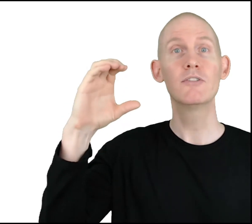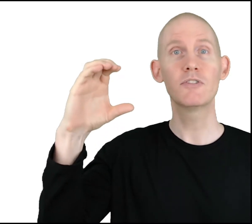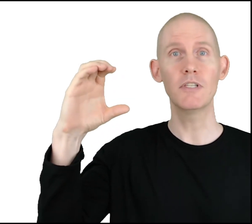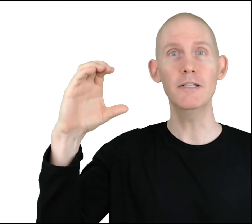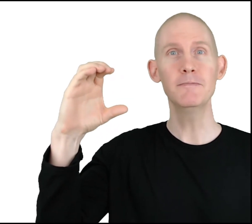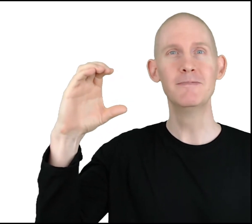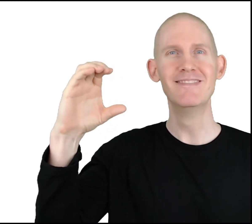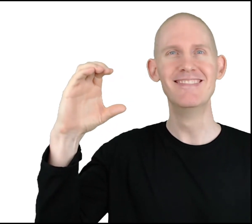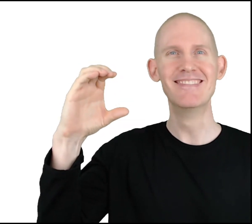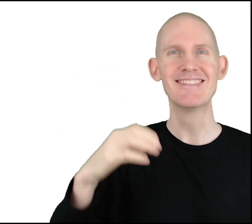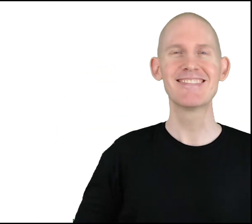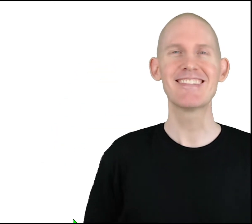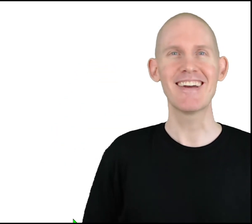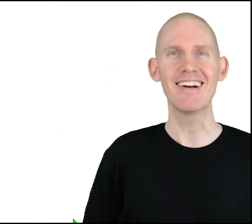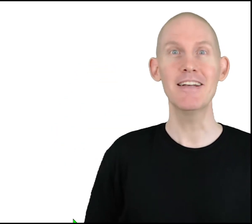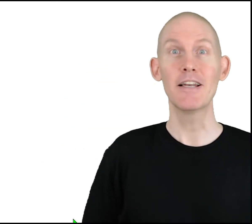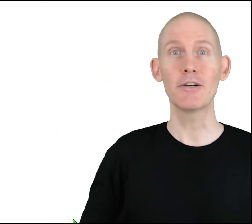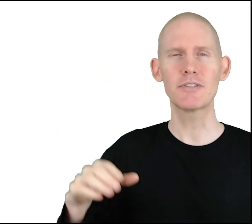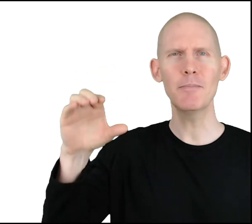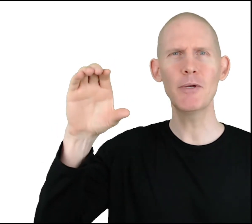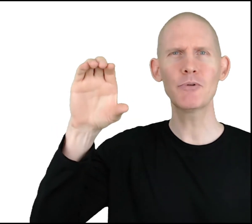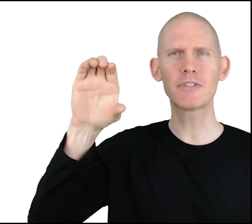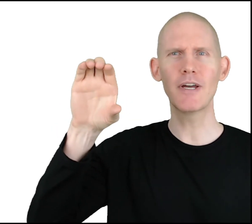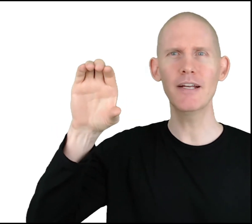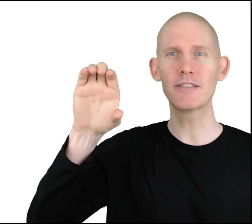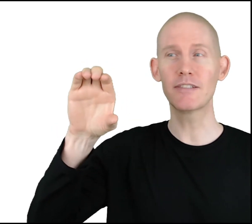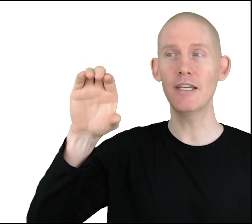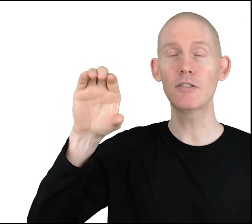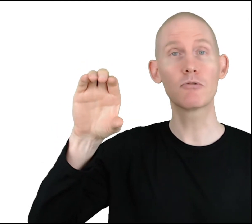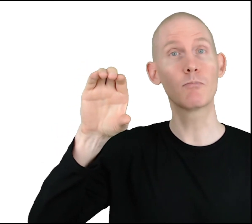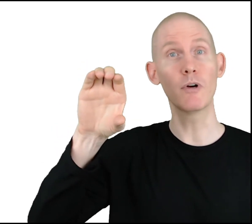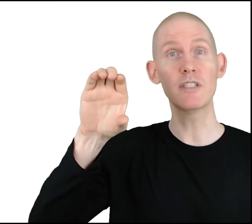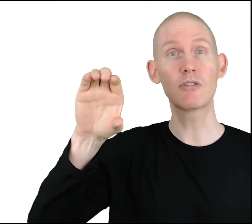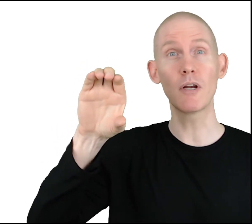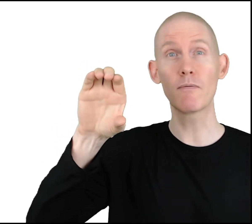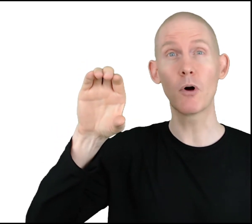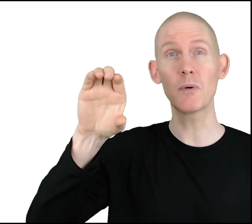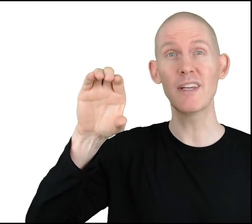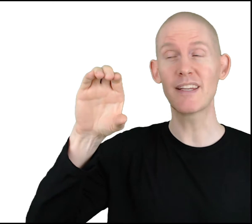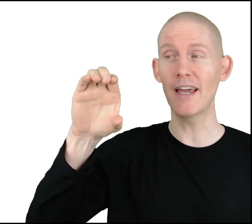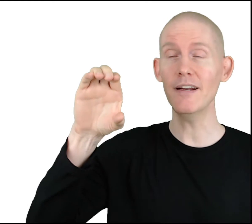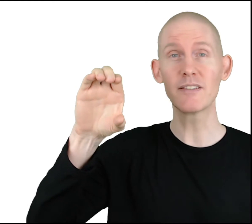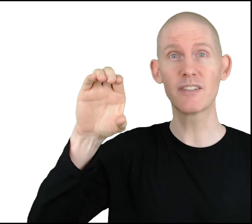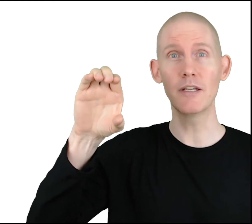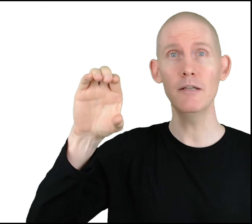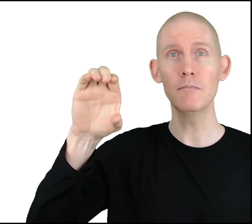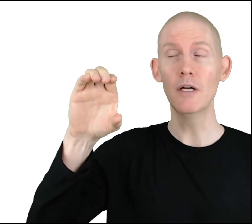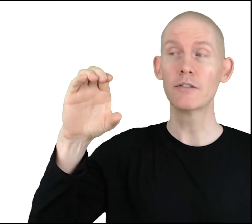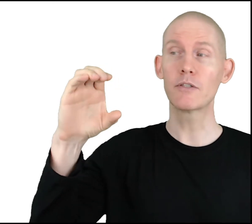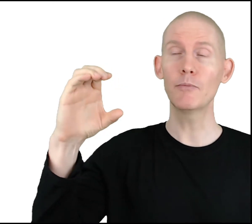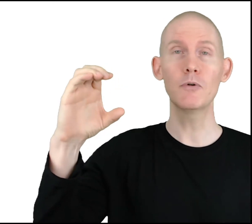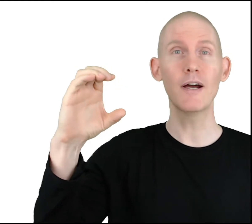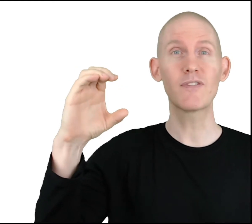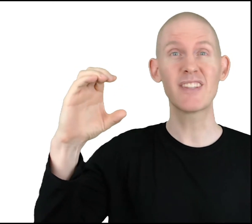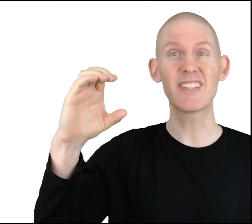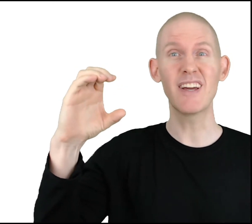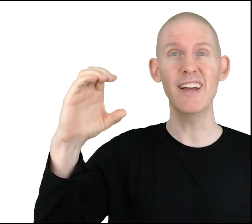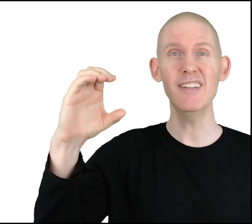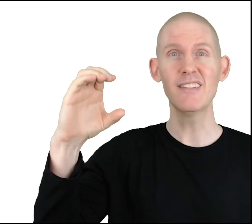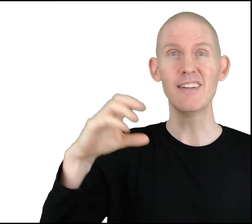C. All right, now some people sign a C pointing straight forward like that. C. Some do it off to the side. I'm